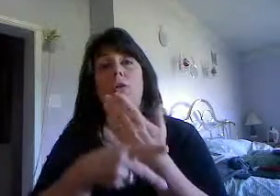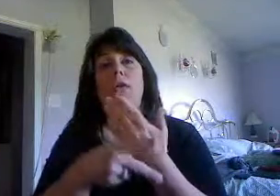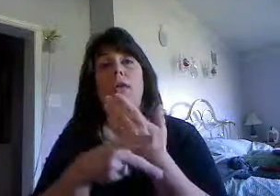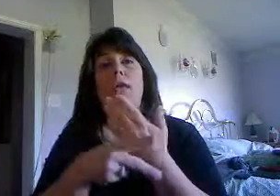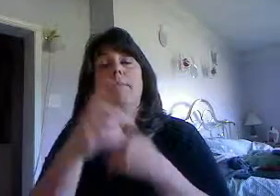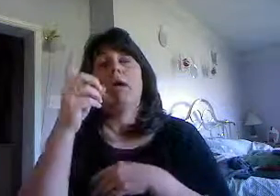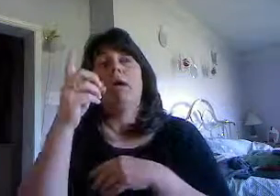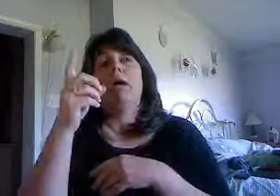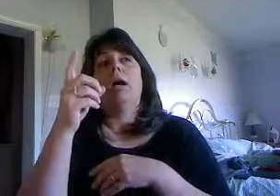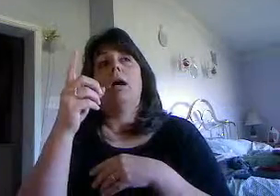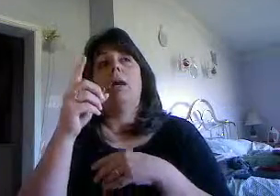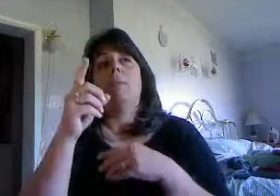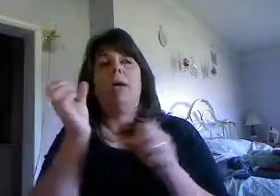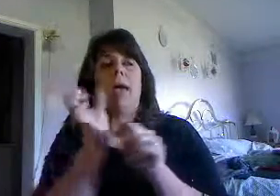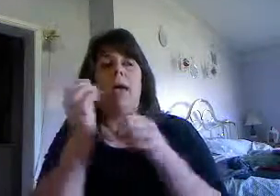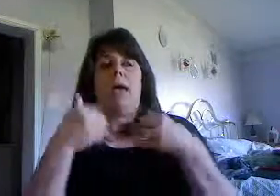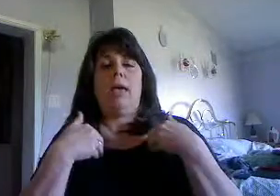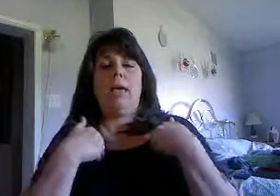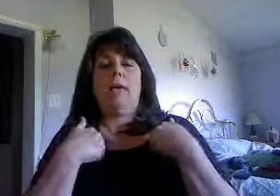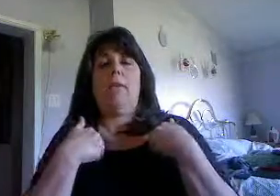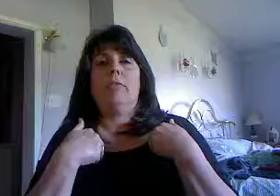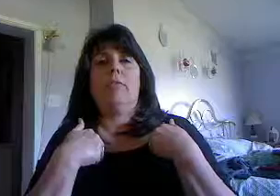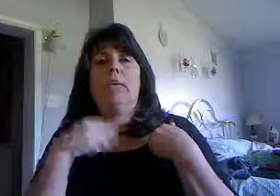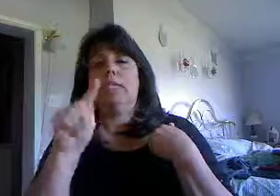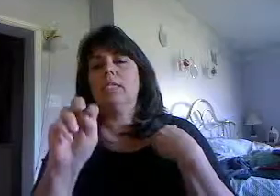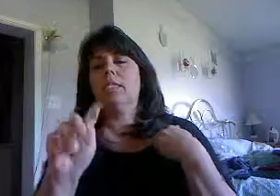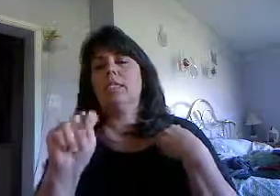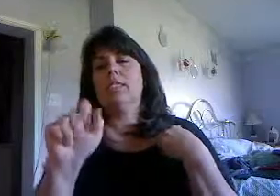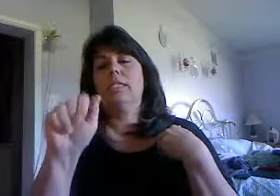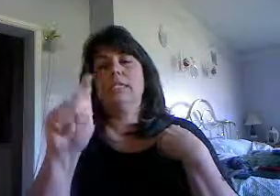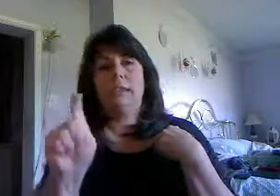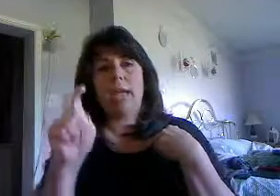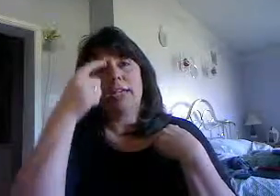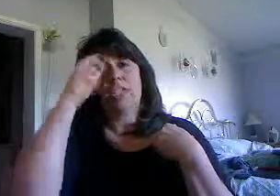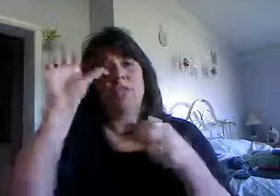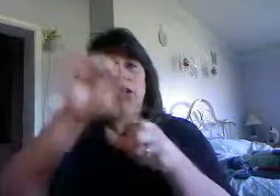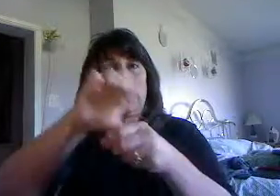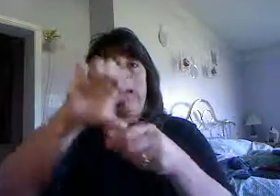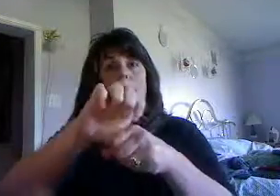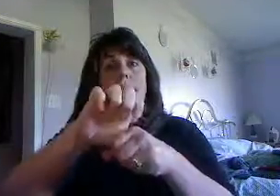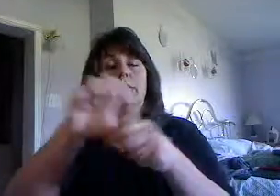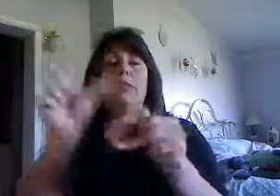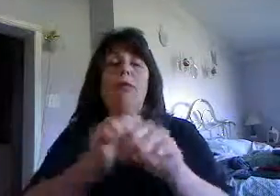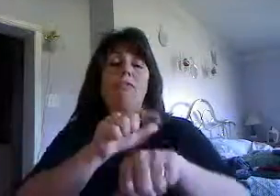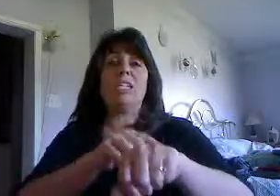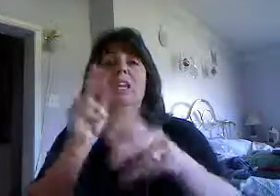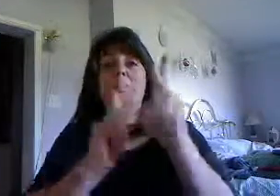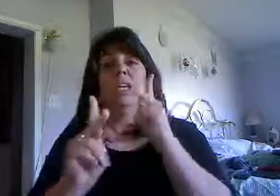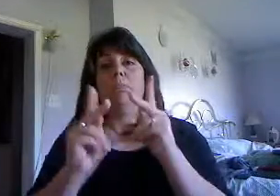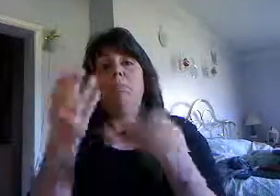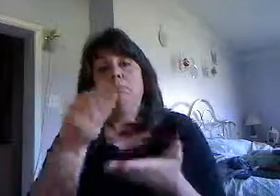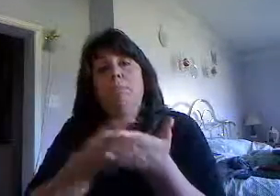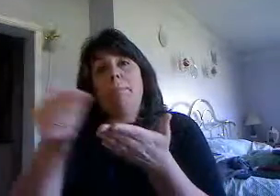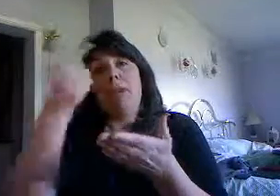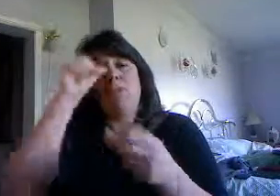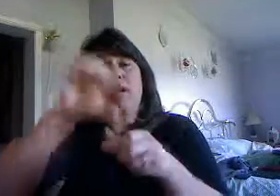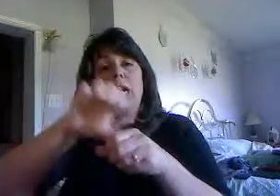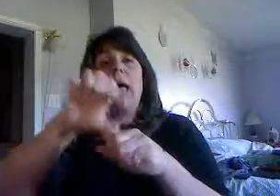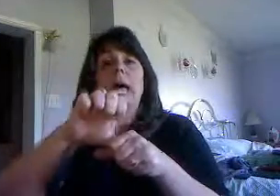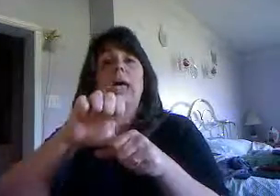That tax was allocated to new road building, so that there was a huge pool of money to build new roads.